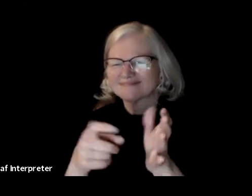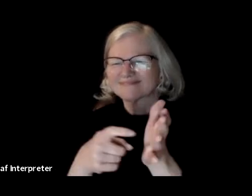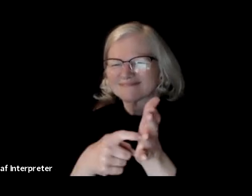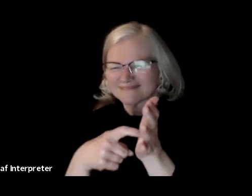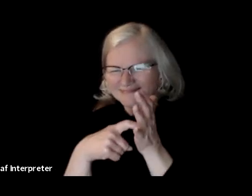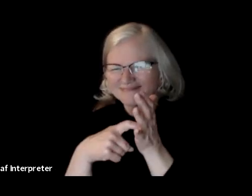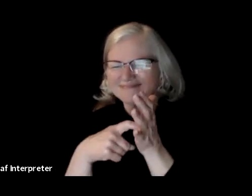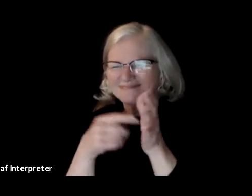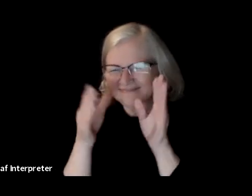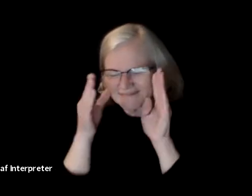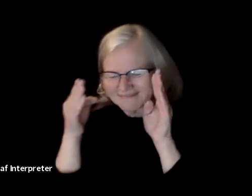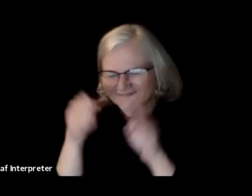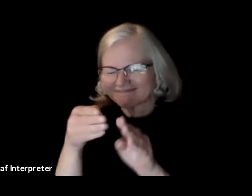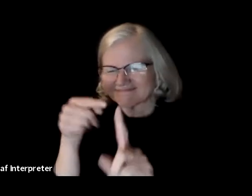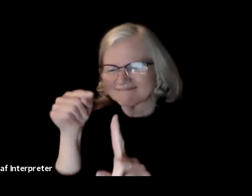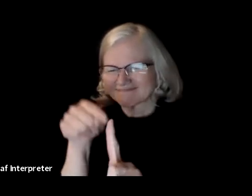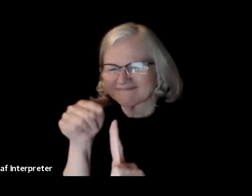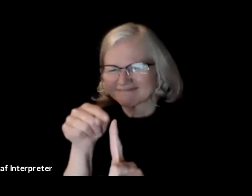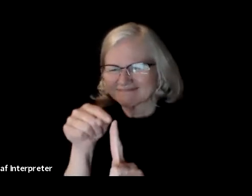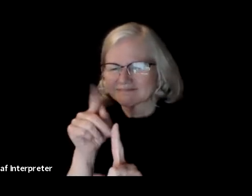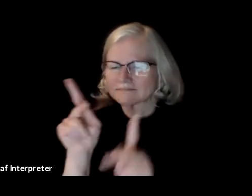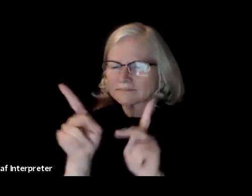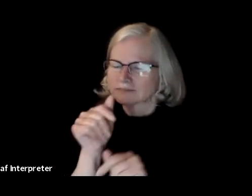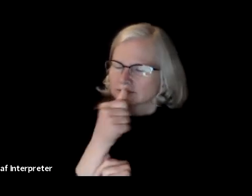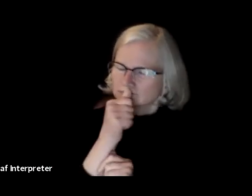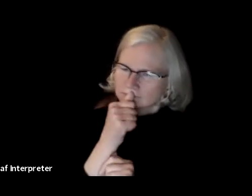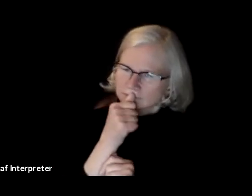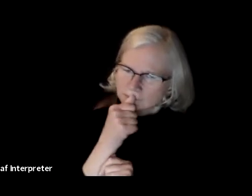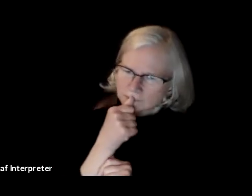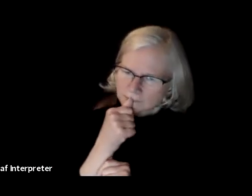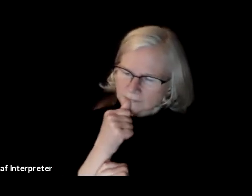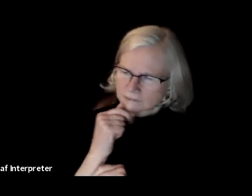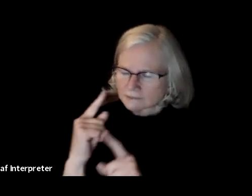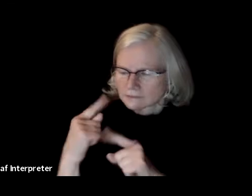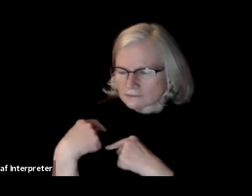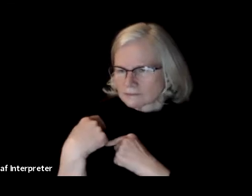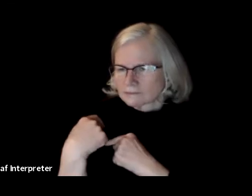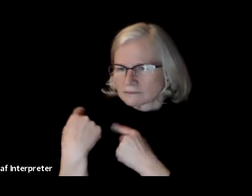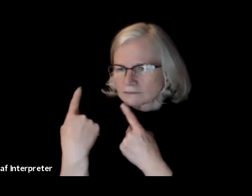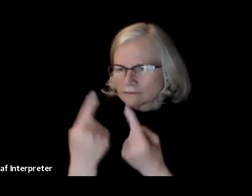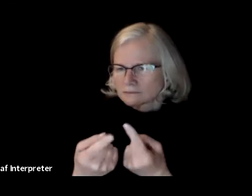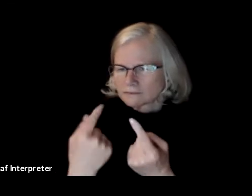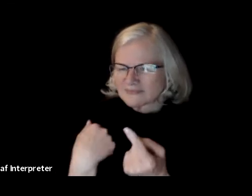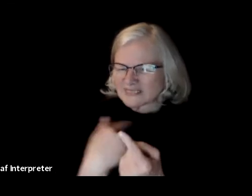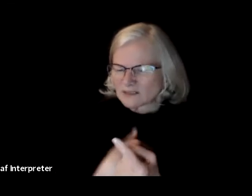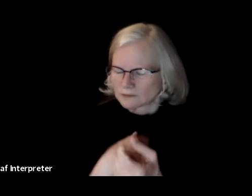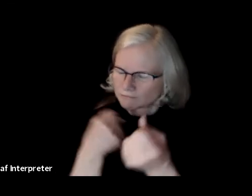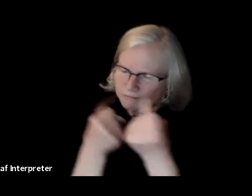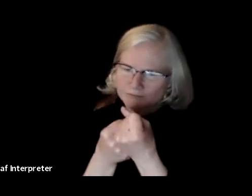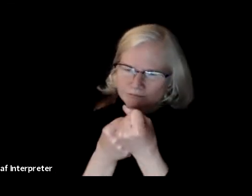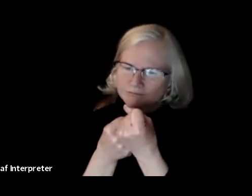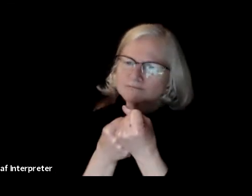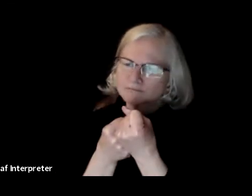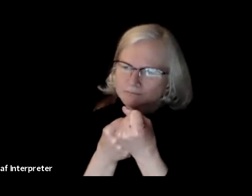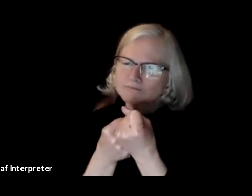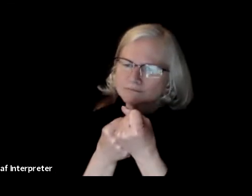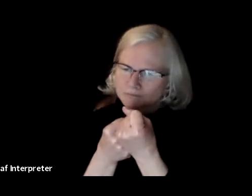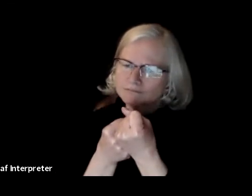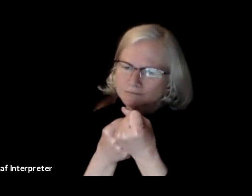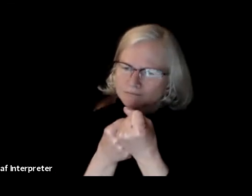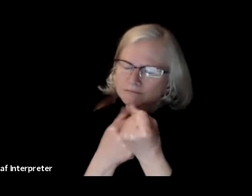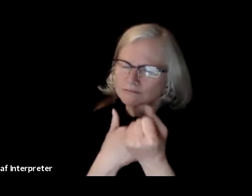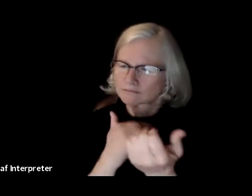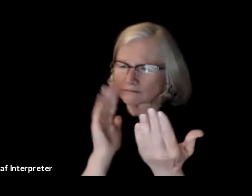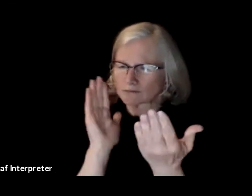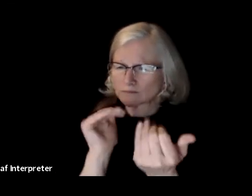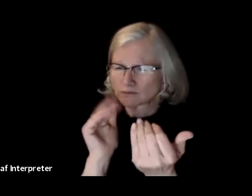year. It's now our responsibility to support them in their decision-making. My hope for the future is that we will see unite like the